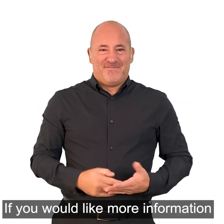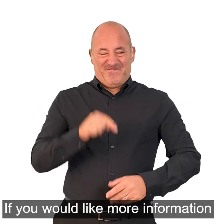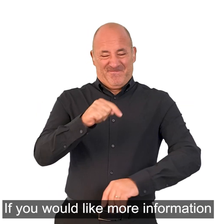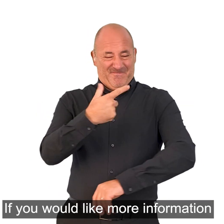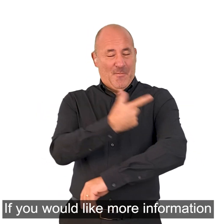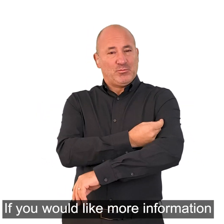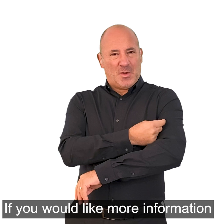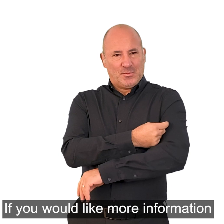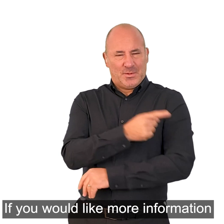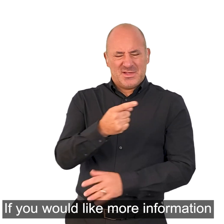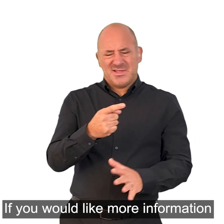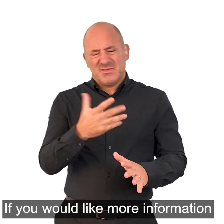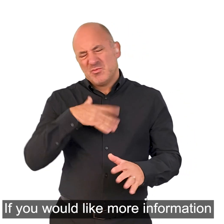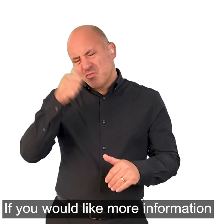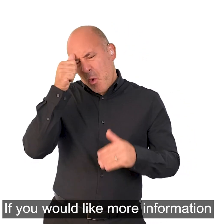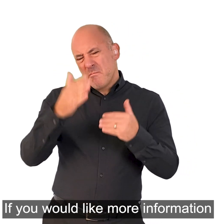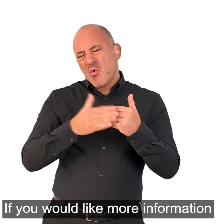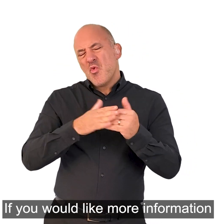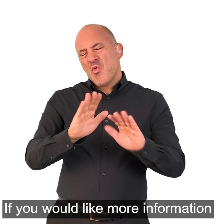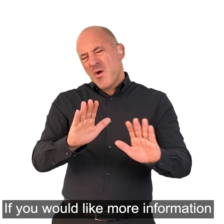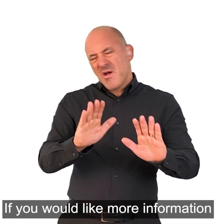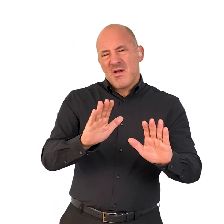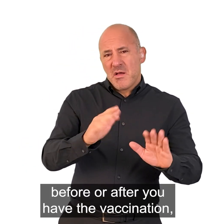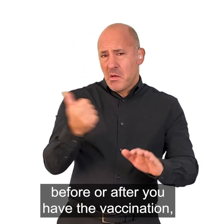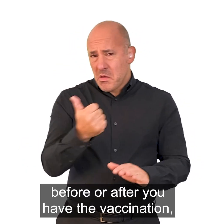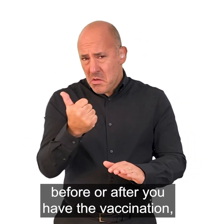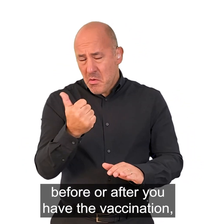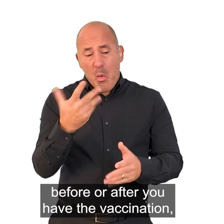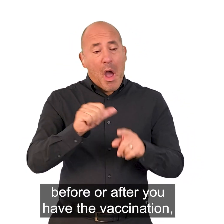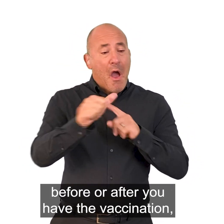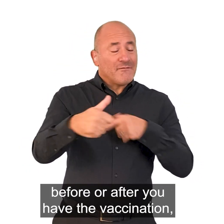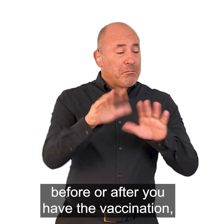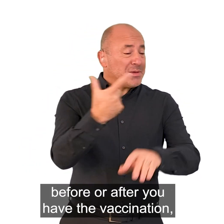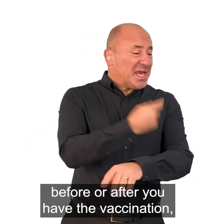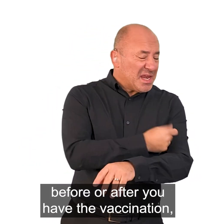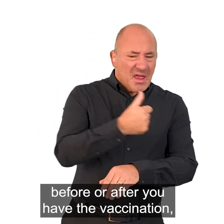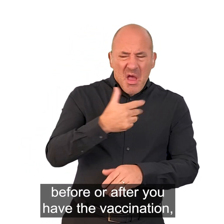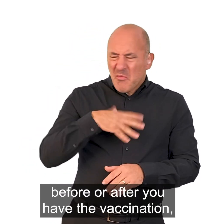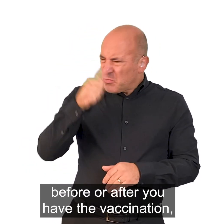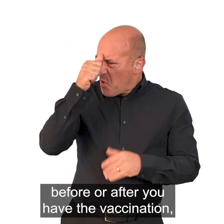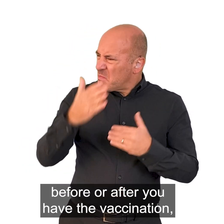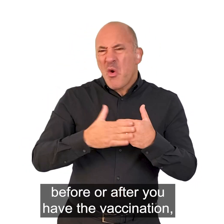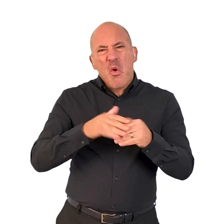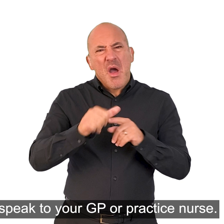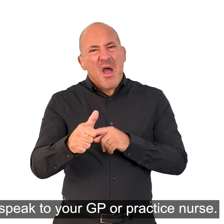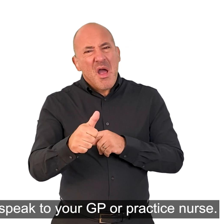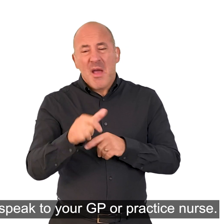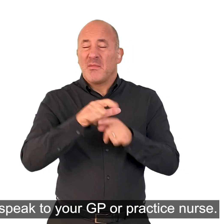If you would like more information before or after you have the vaccination, speak to your GP